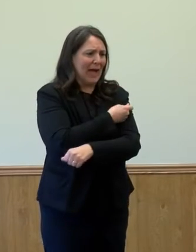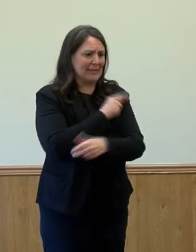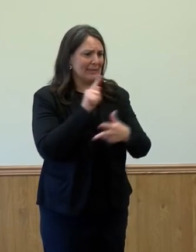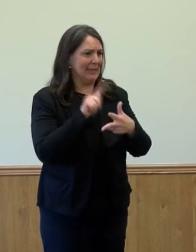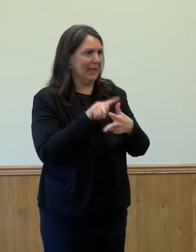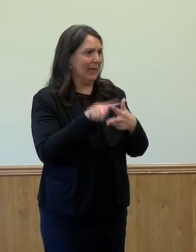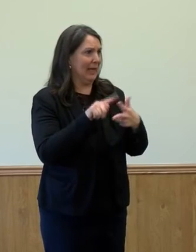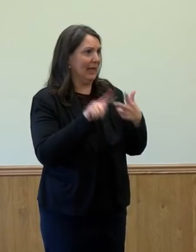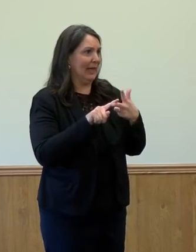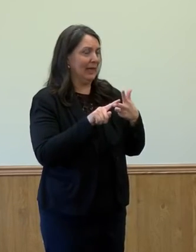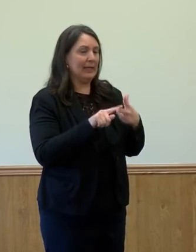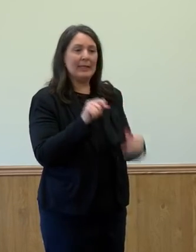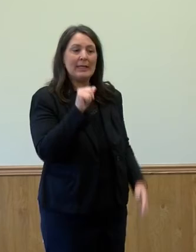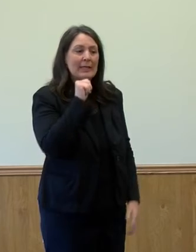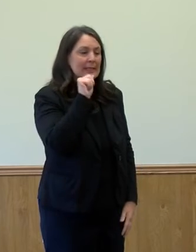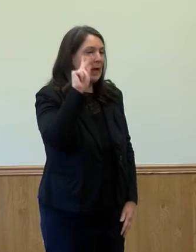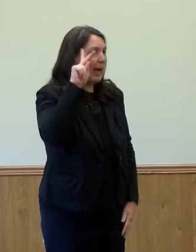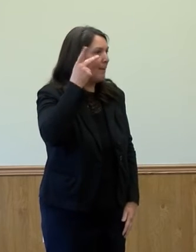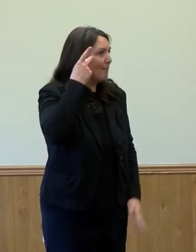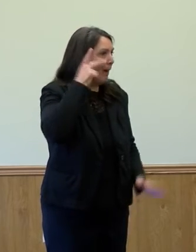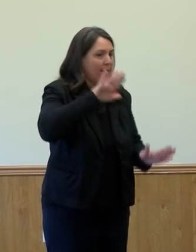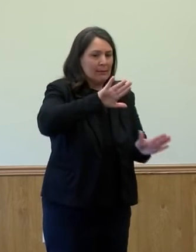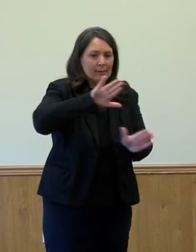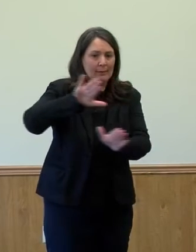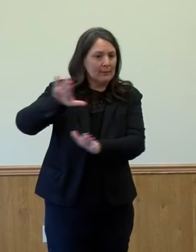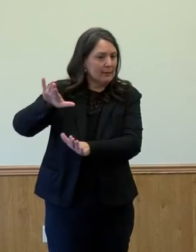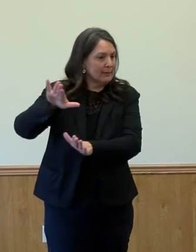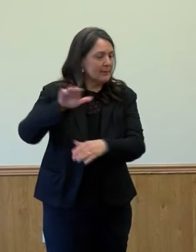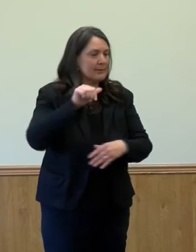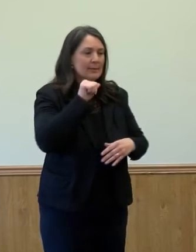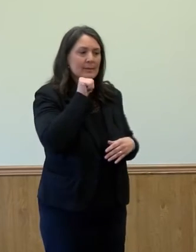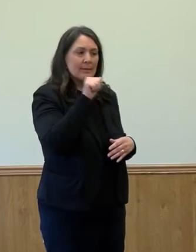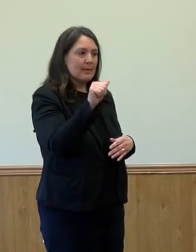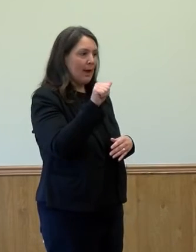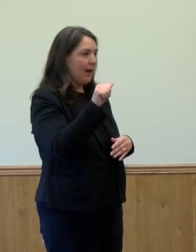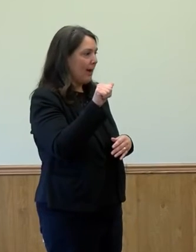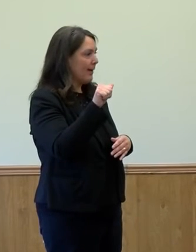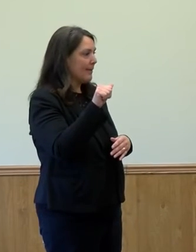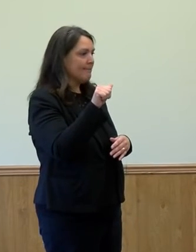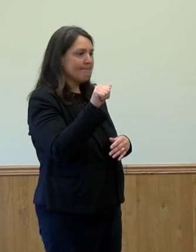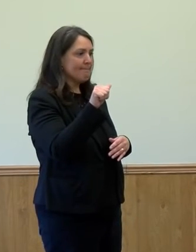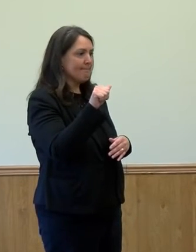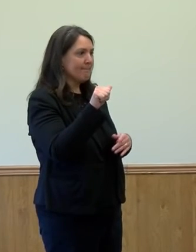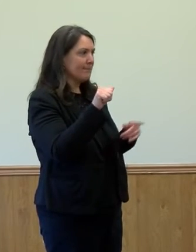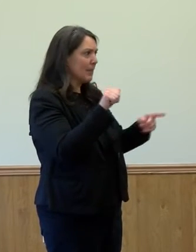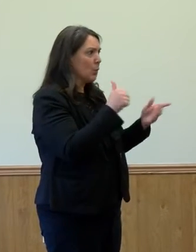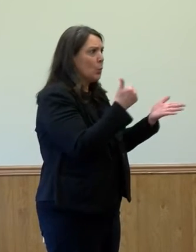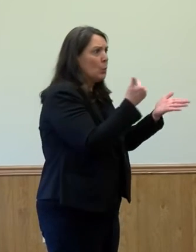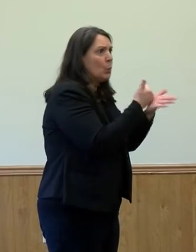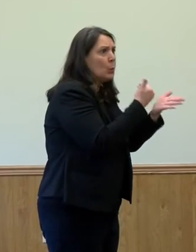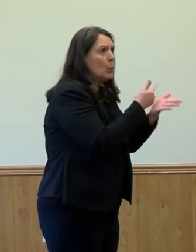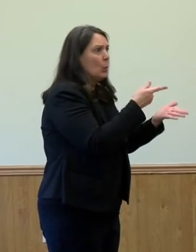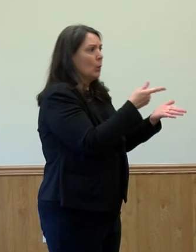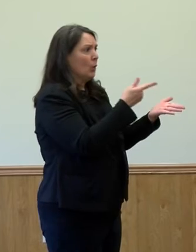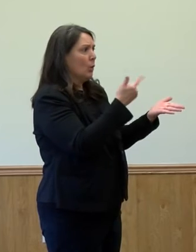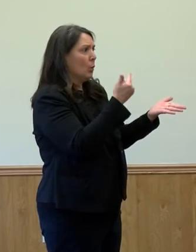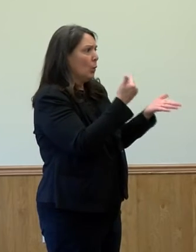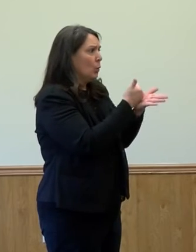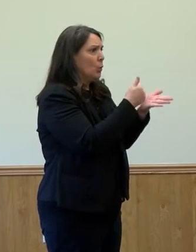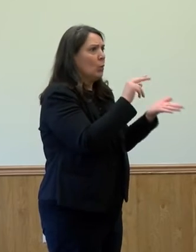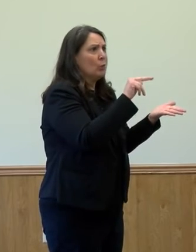way. It is not a political issue. It is not an issue of understanding, is this something new and something novel,